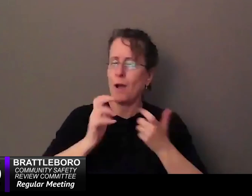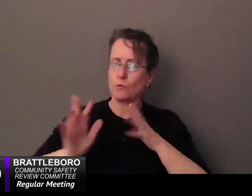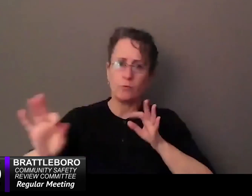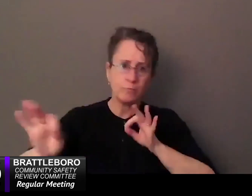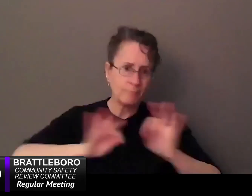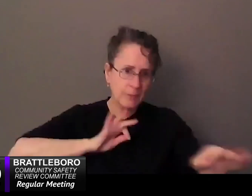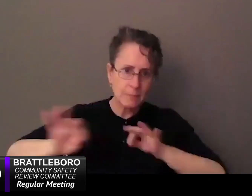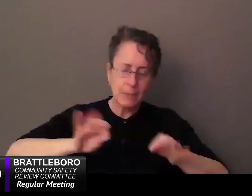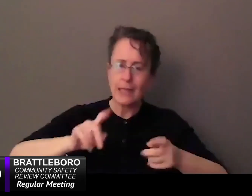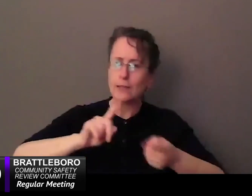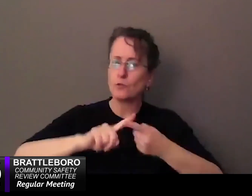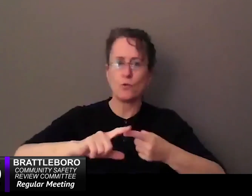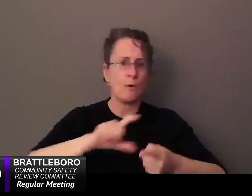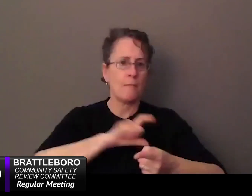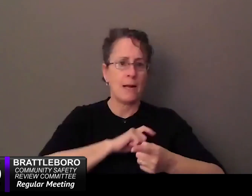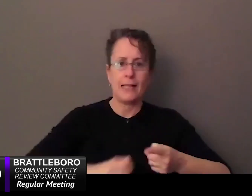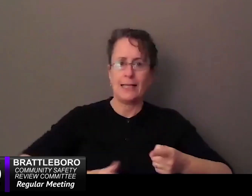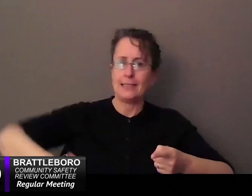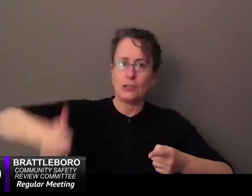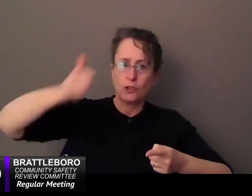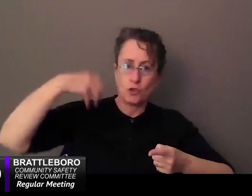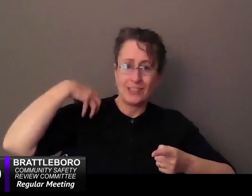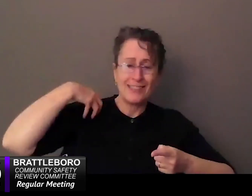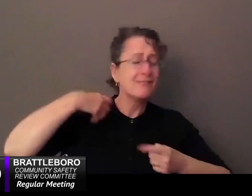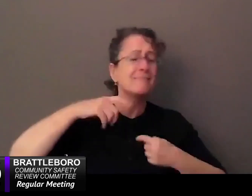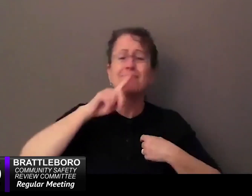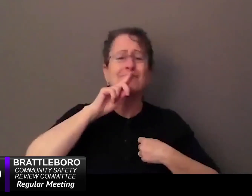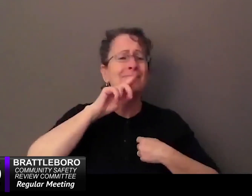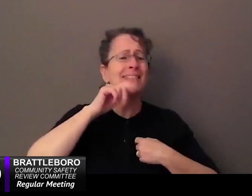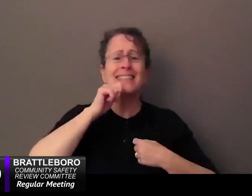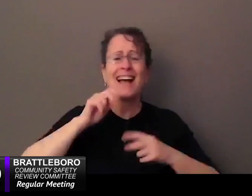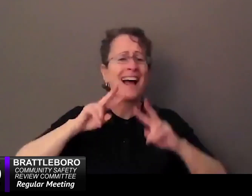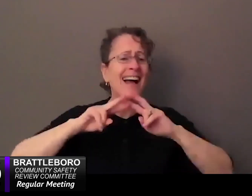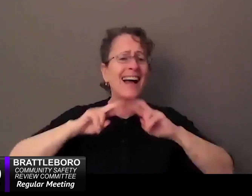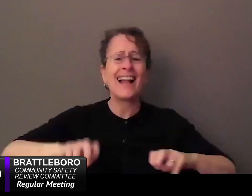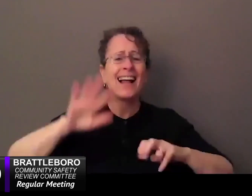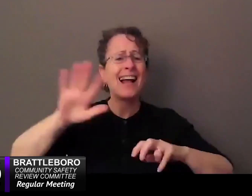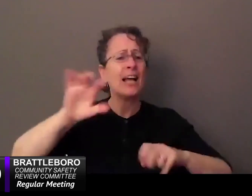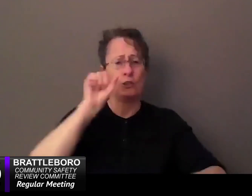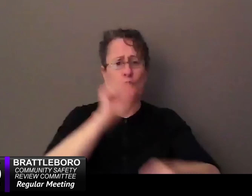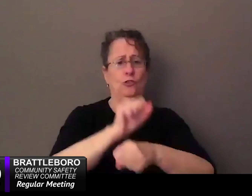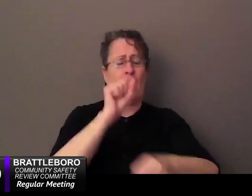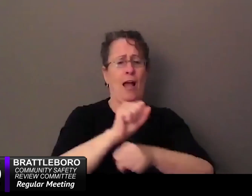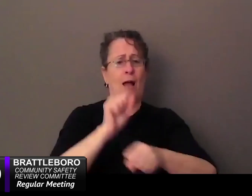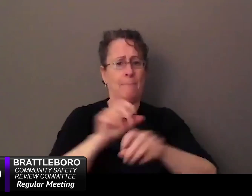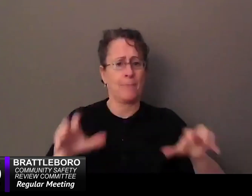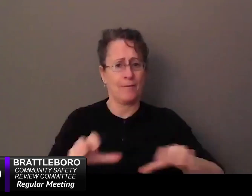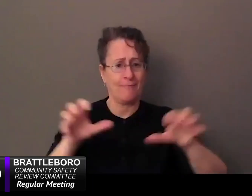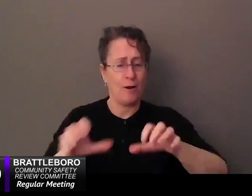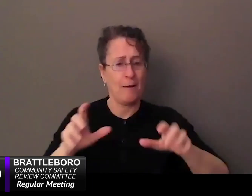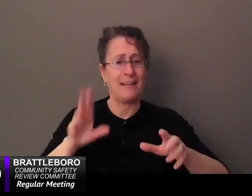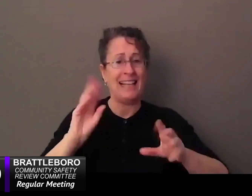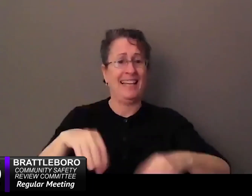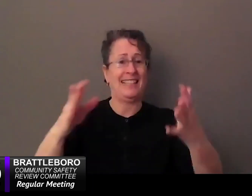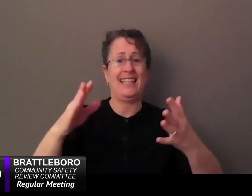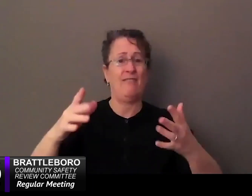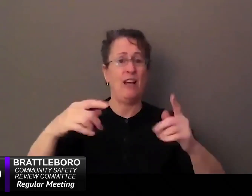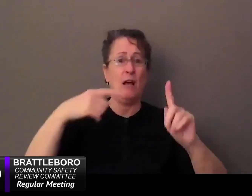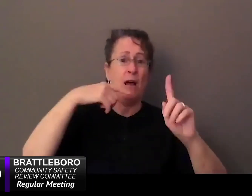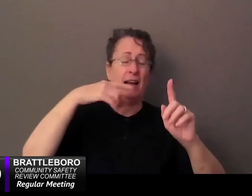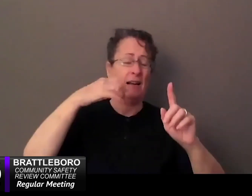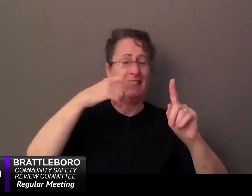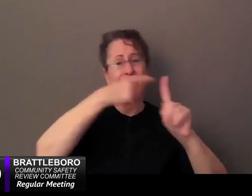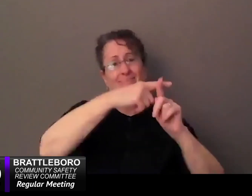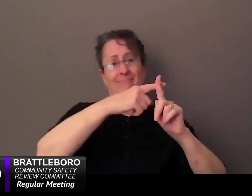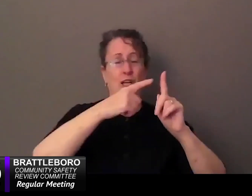to everybody that this is not a performance review of any police officer and won't include a performance review of any police